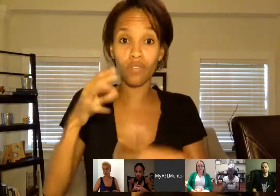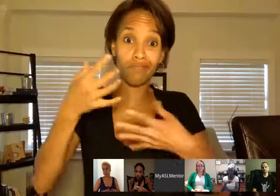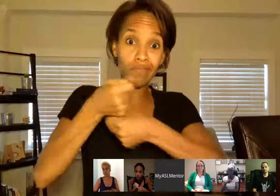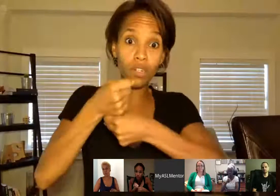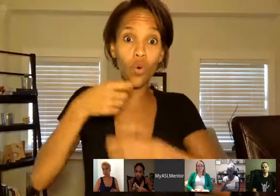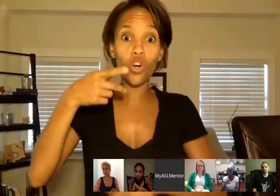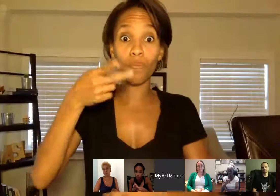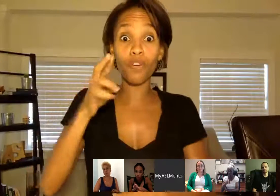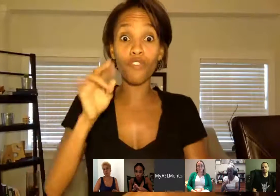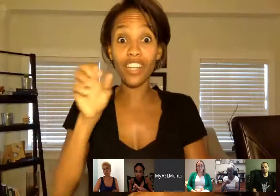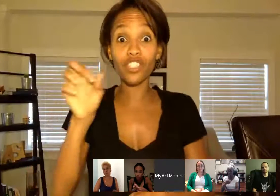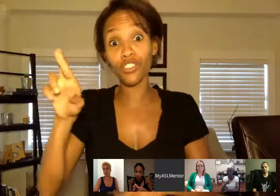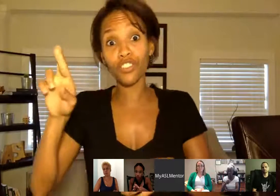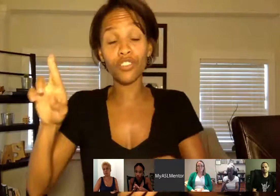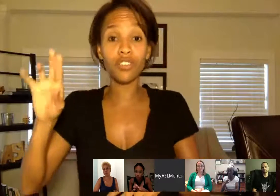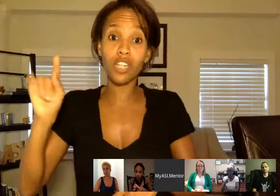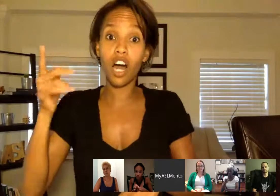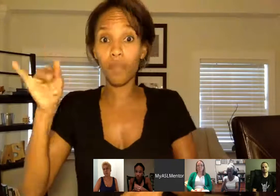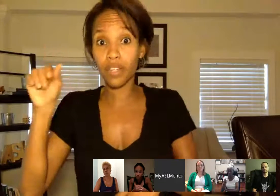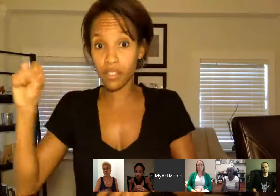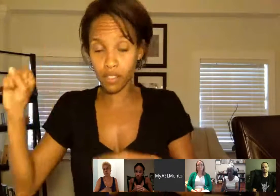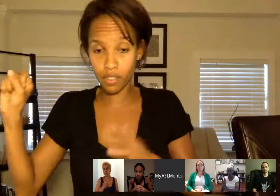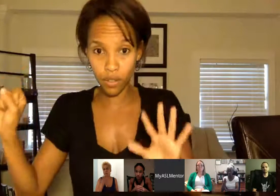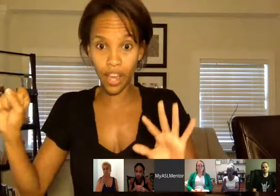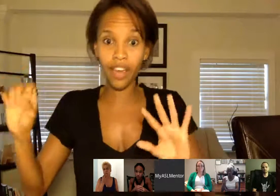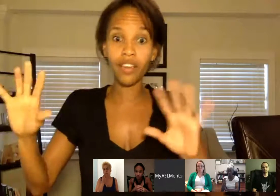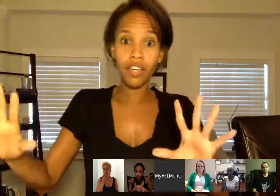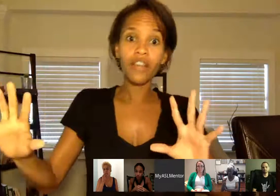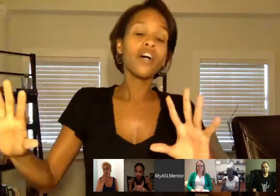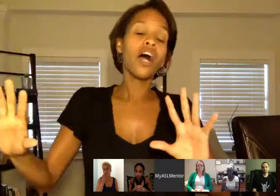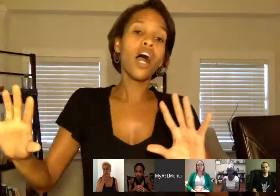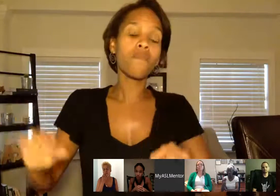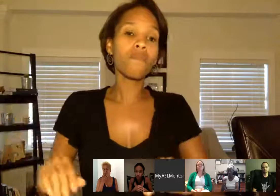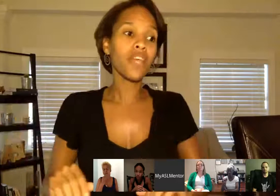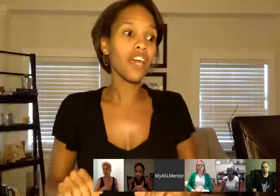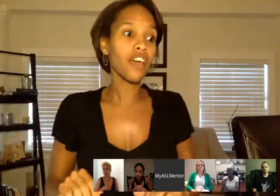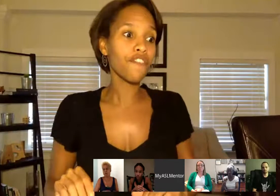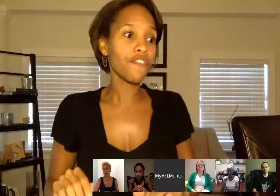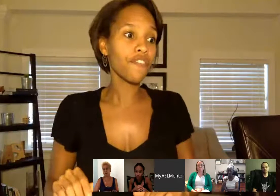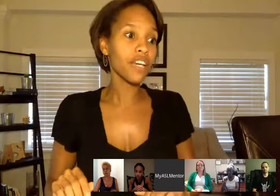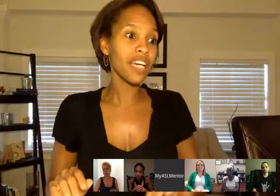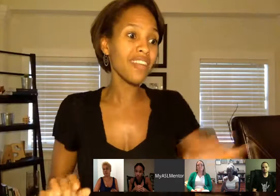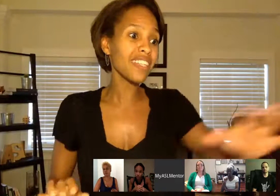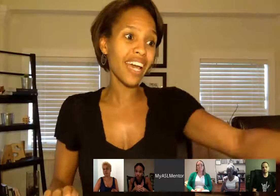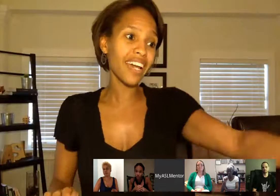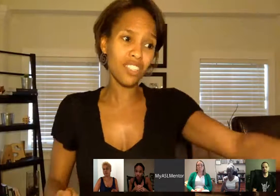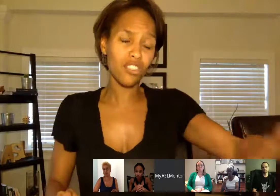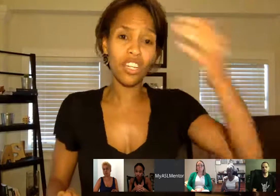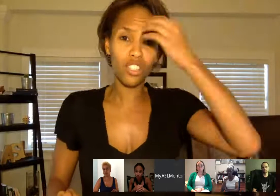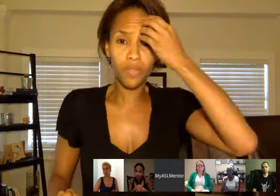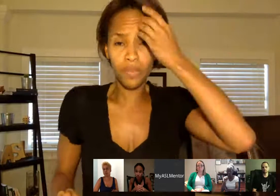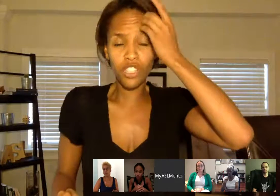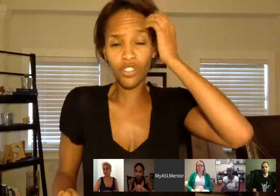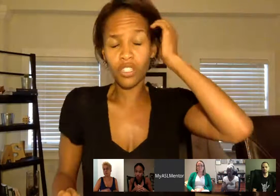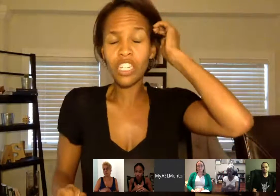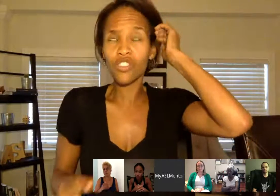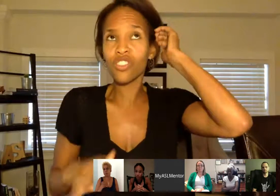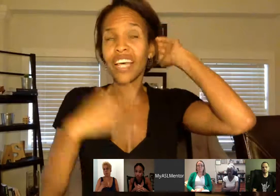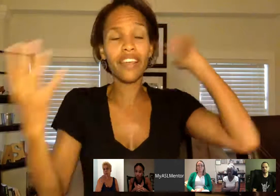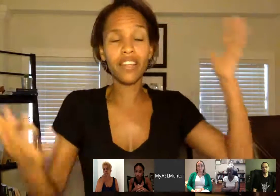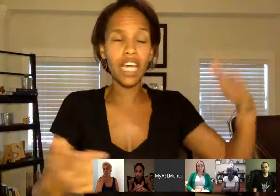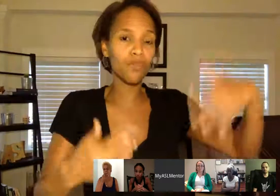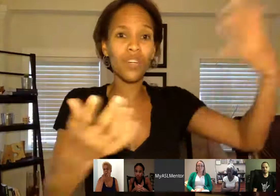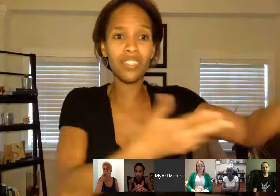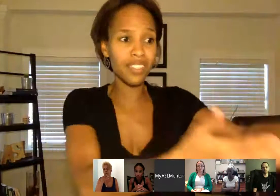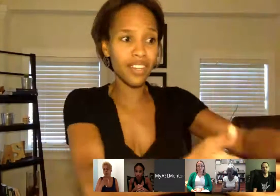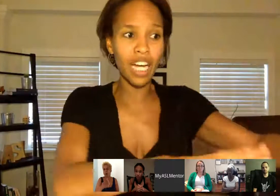professor or Professor Thomas. Okay, if in this case they're the teachers just